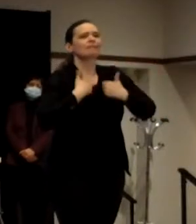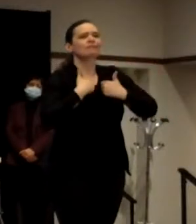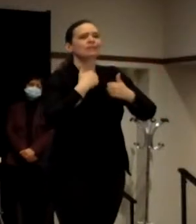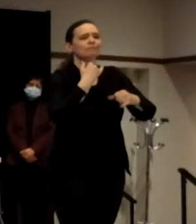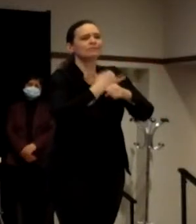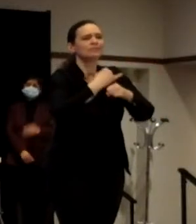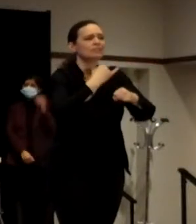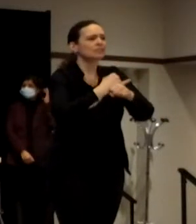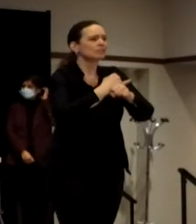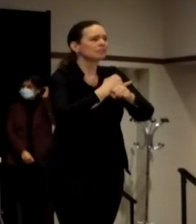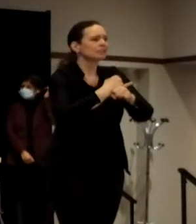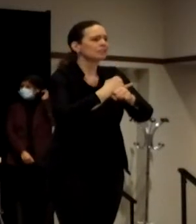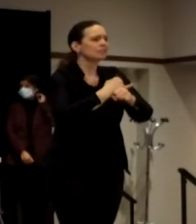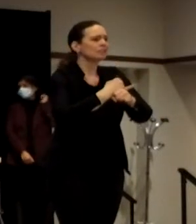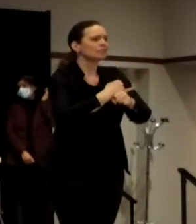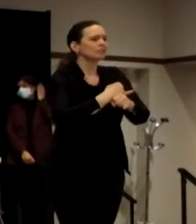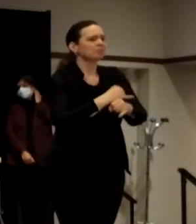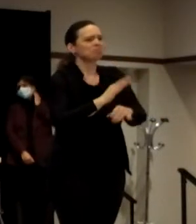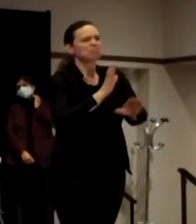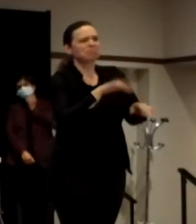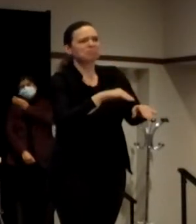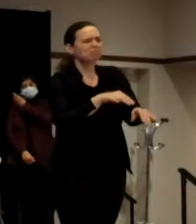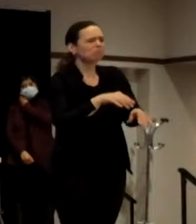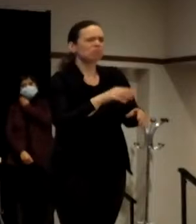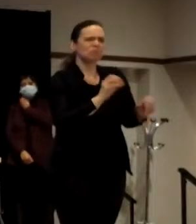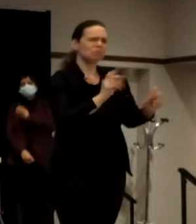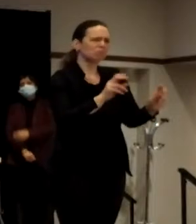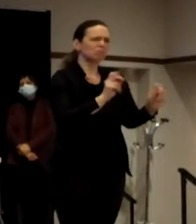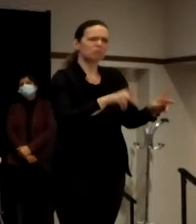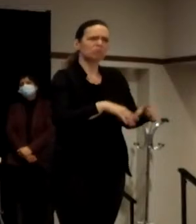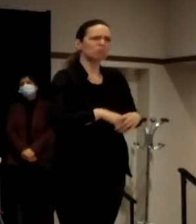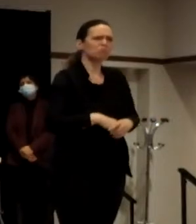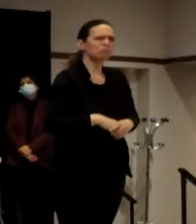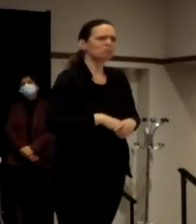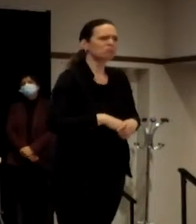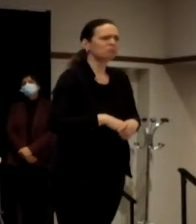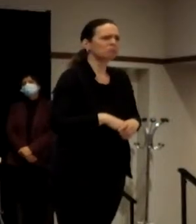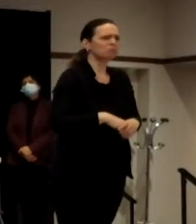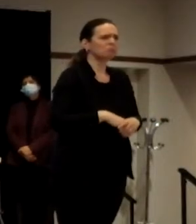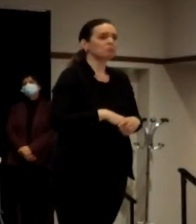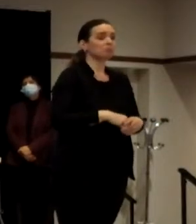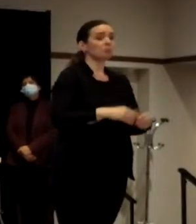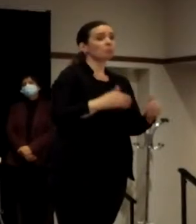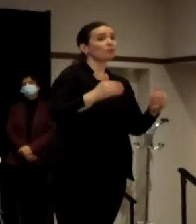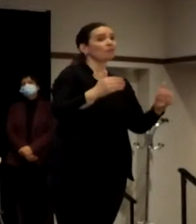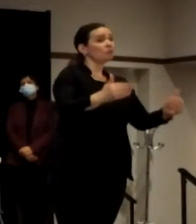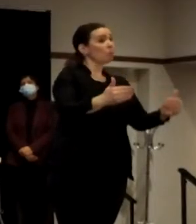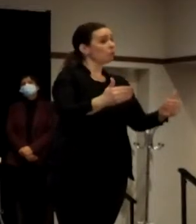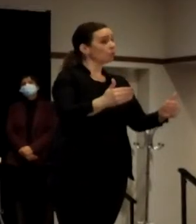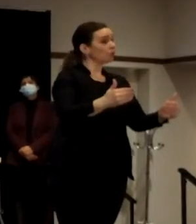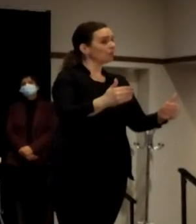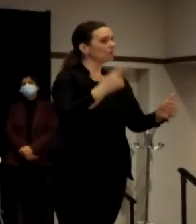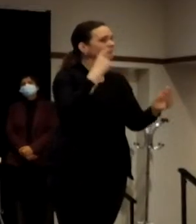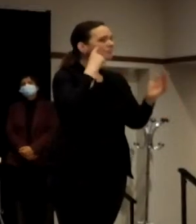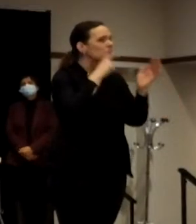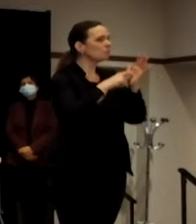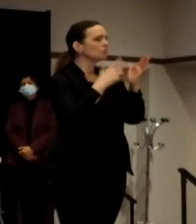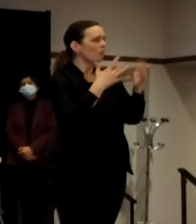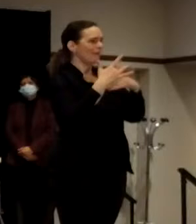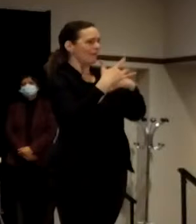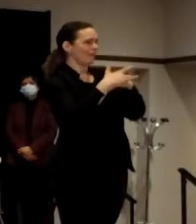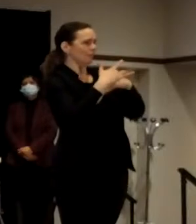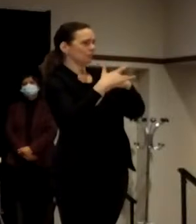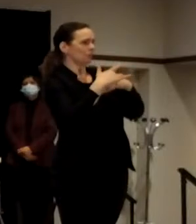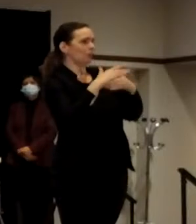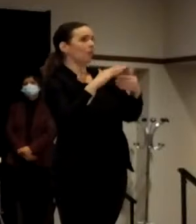deal. But moving forward, we do think, though, we'll probably see eligibility loosen up at some point.